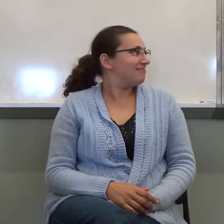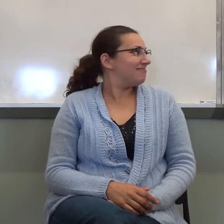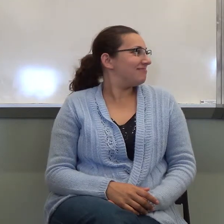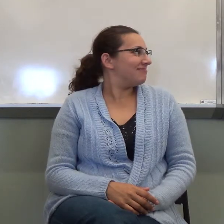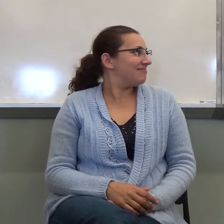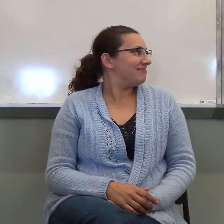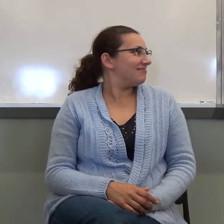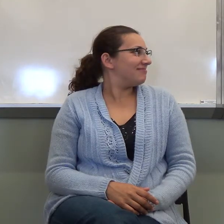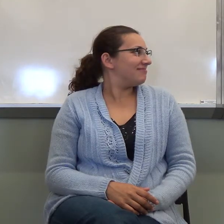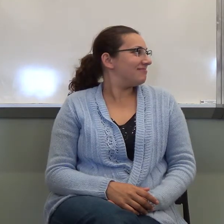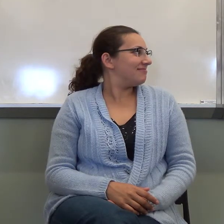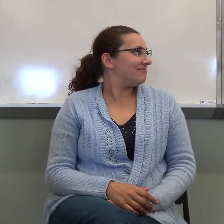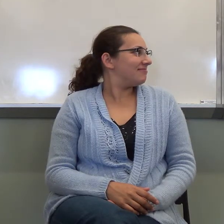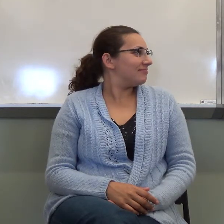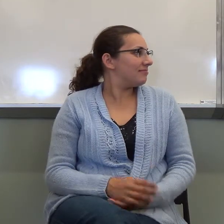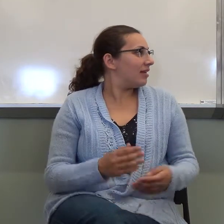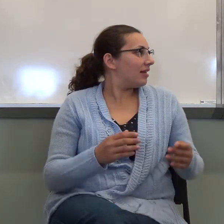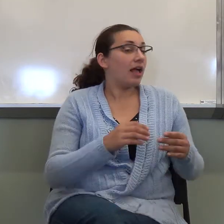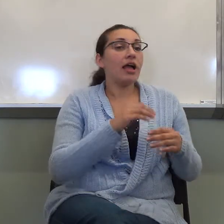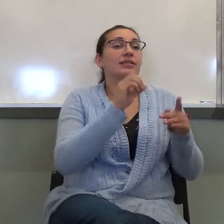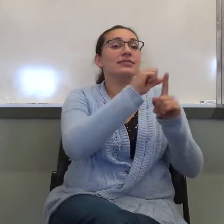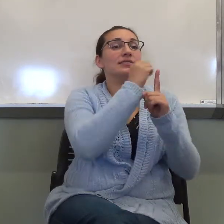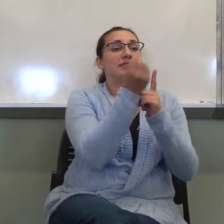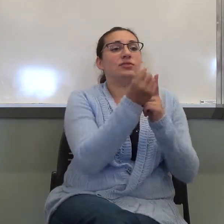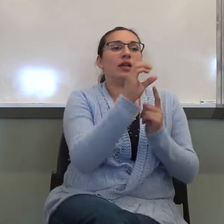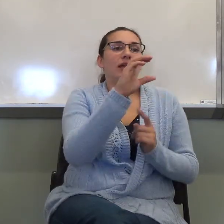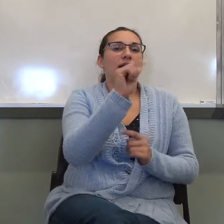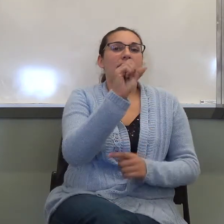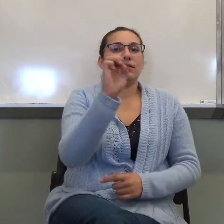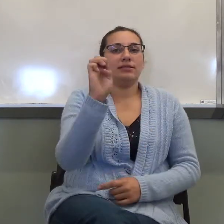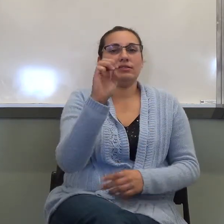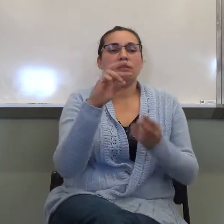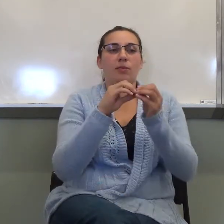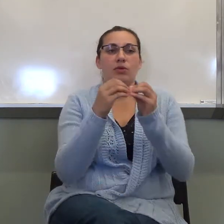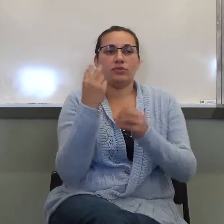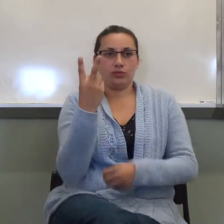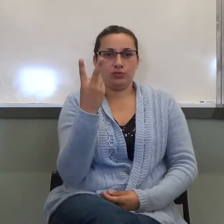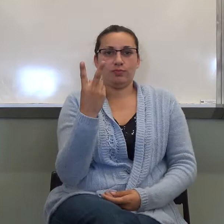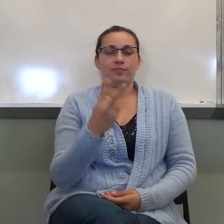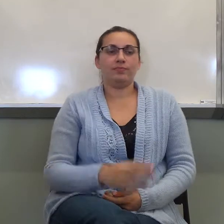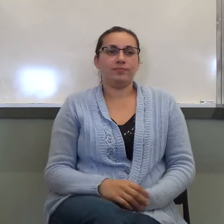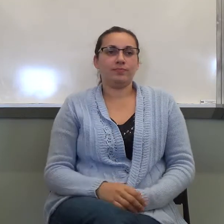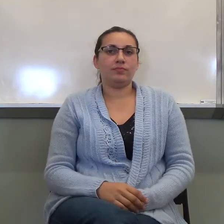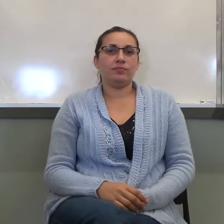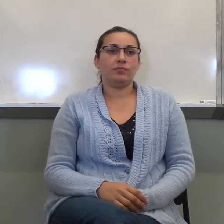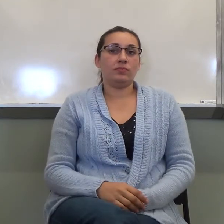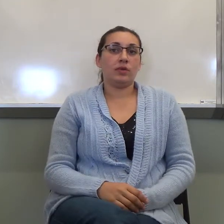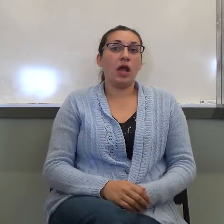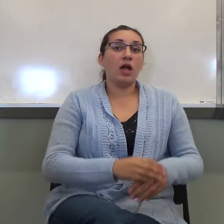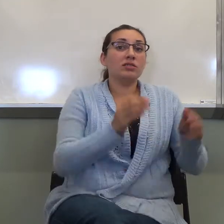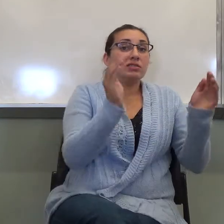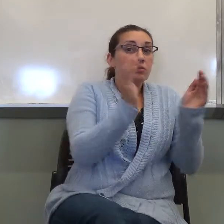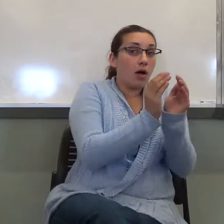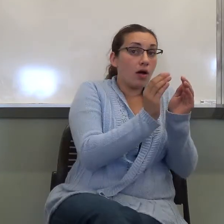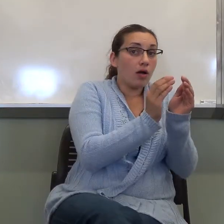Case 2. Subtract smaller absolute value from larger, which is going to